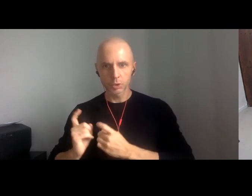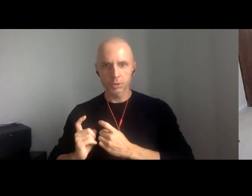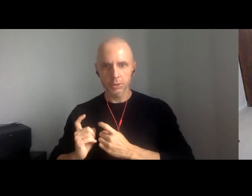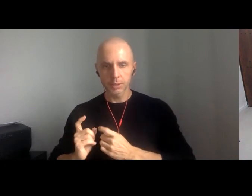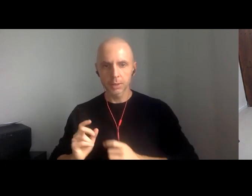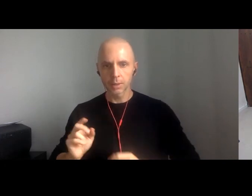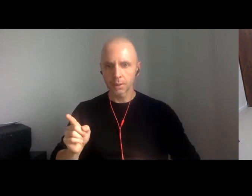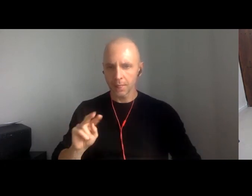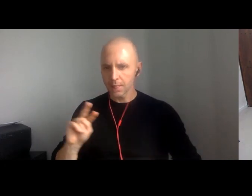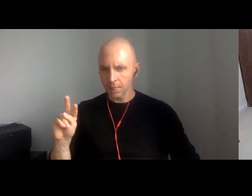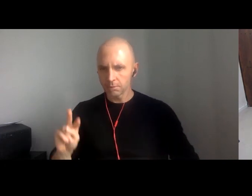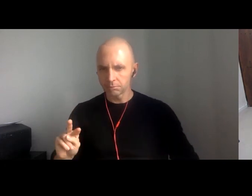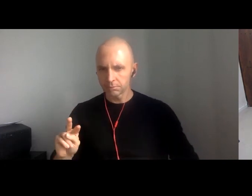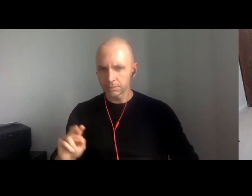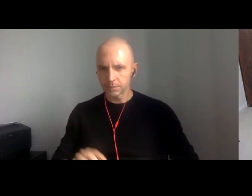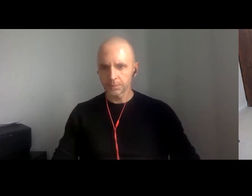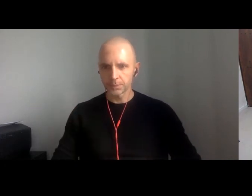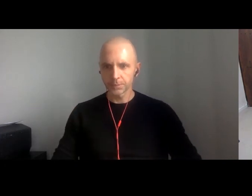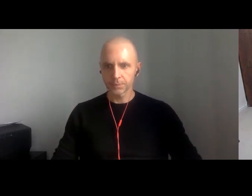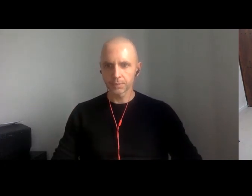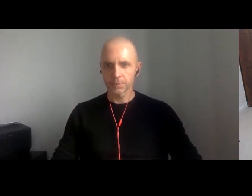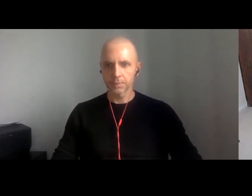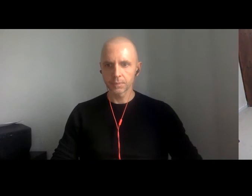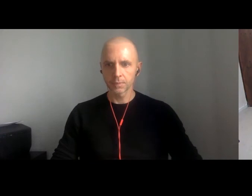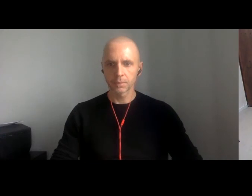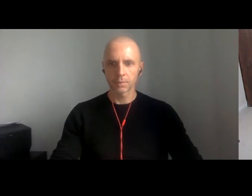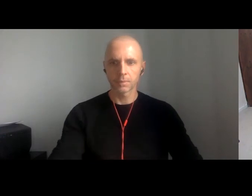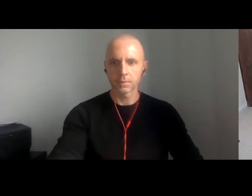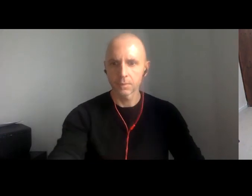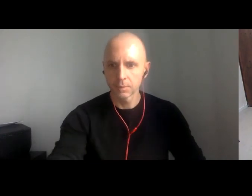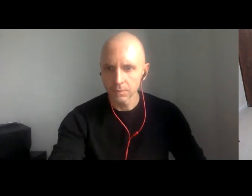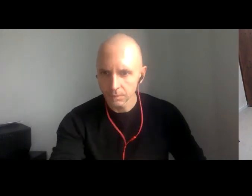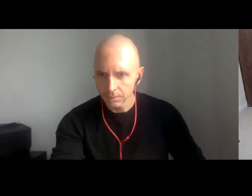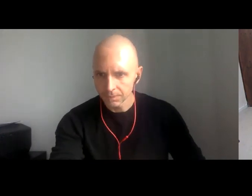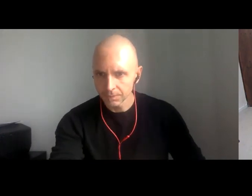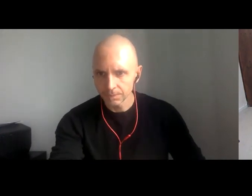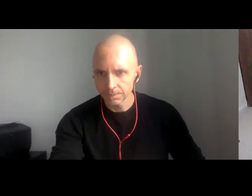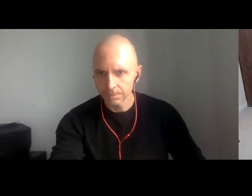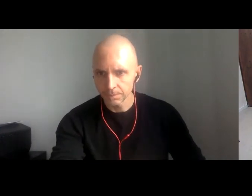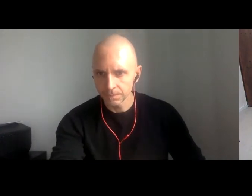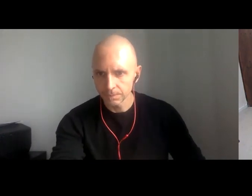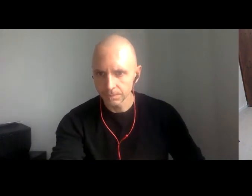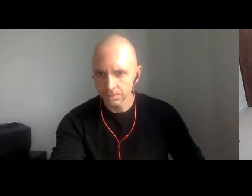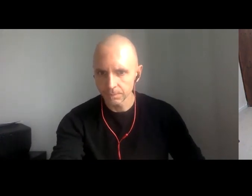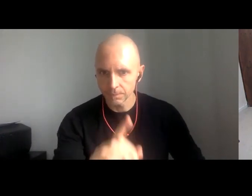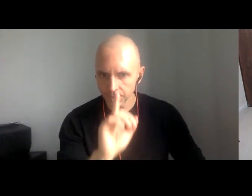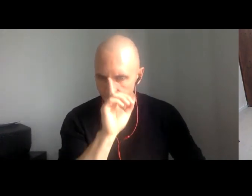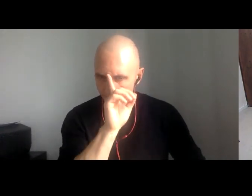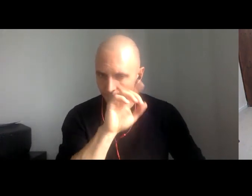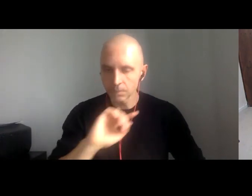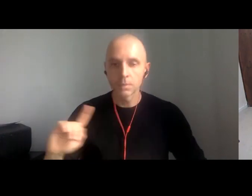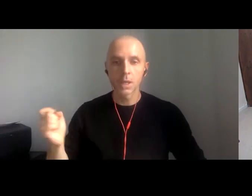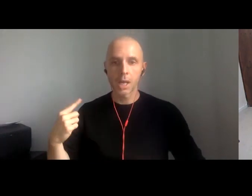Oh, okay. So do you still have a field site where students could participate in archaeological